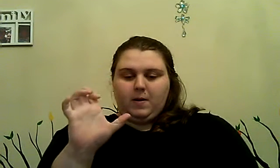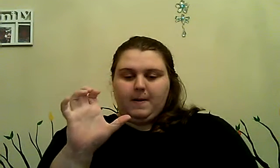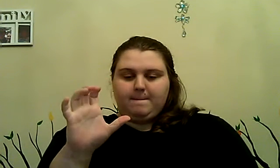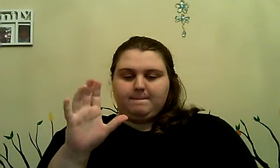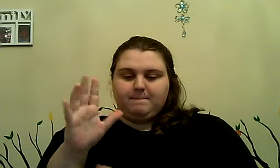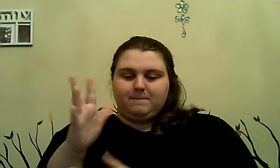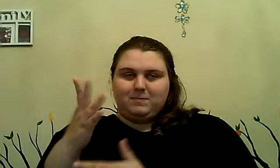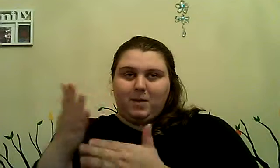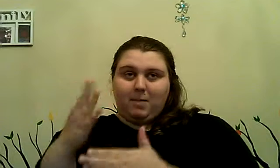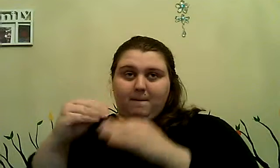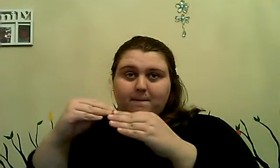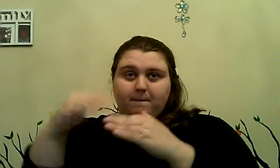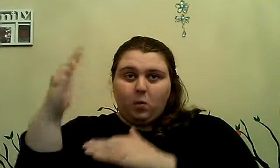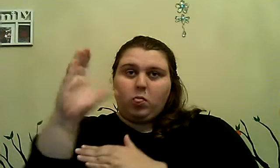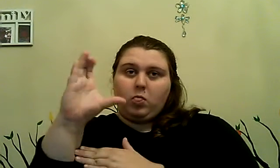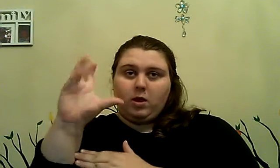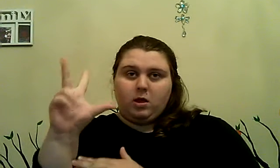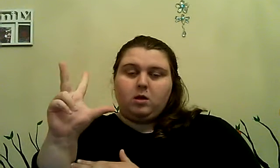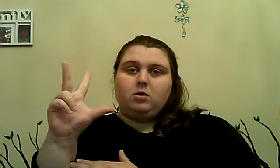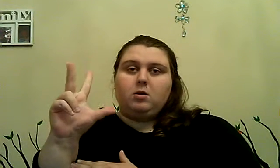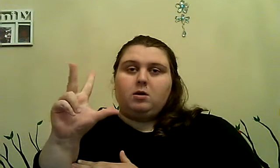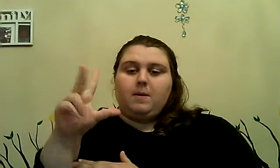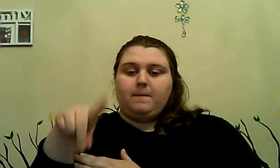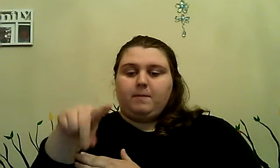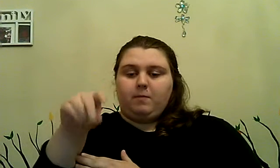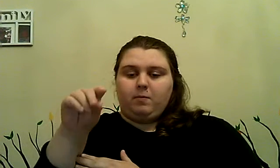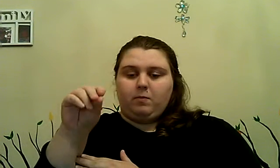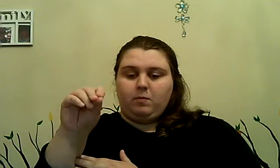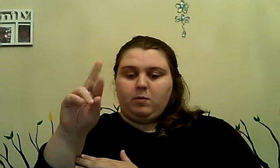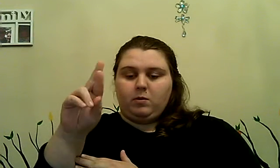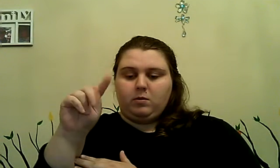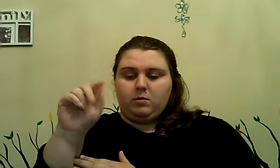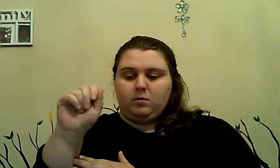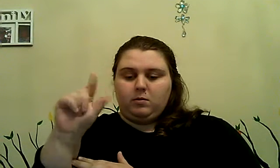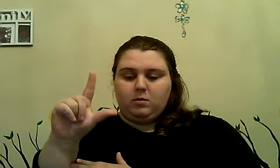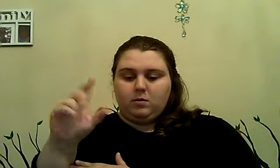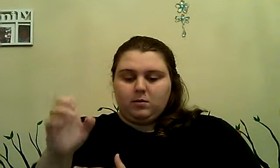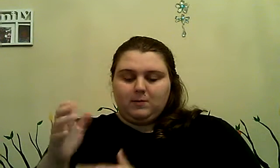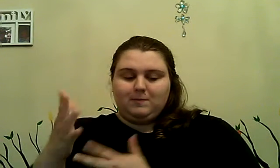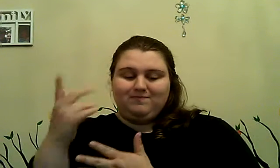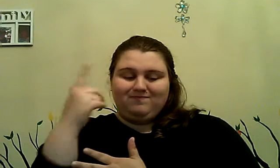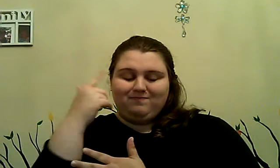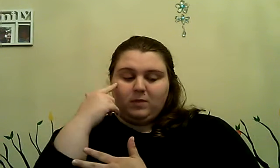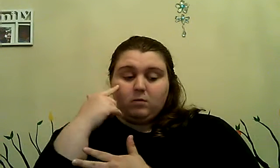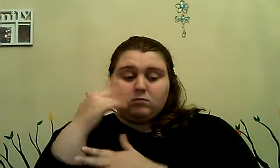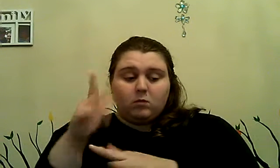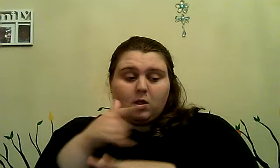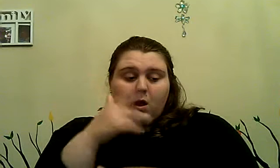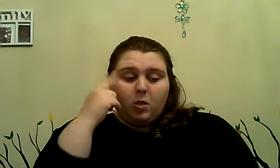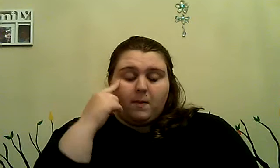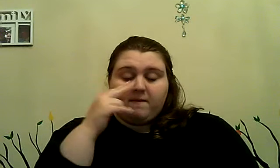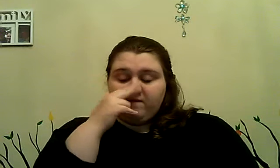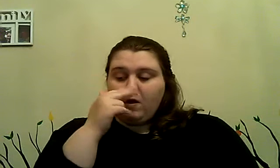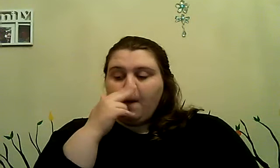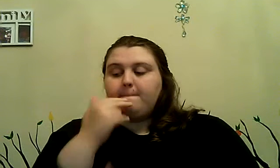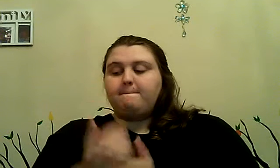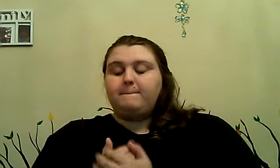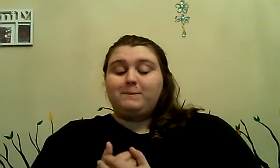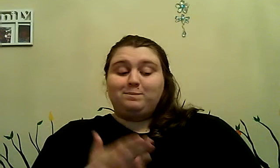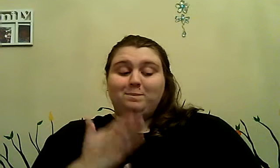which is a pretty extensive portage, and so I thought we could take some time off of it. She wasn't real comfortable with that situation,